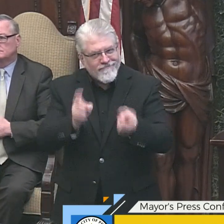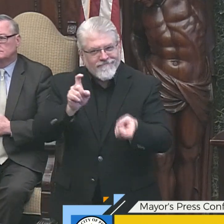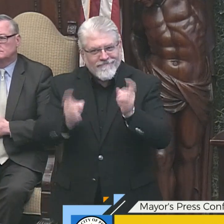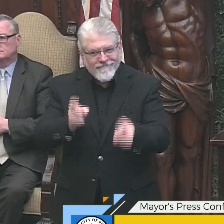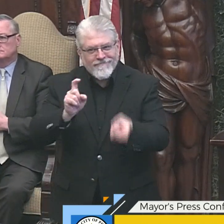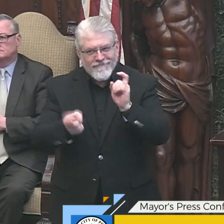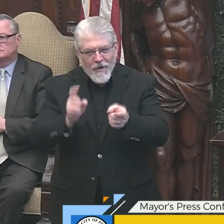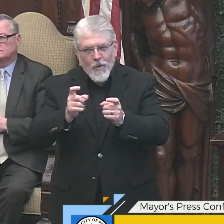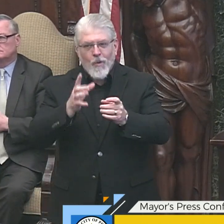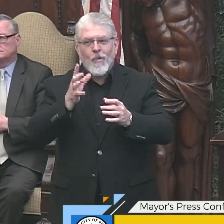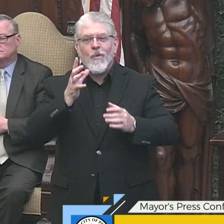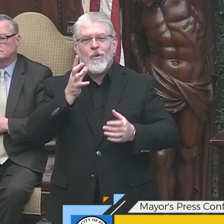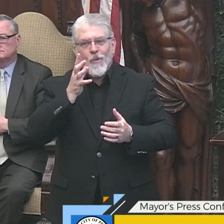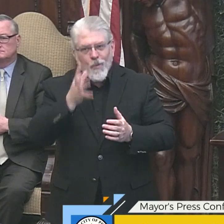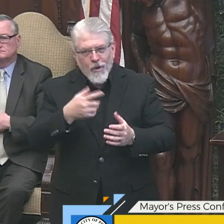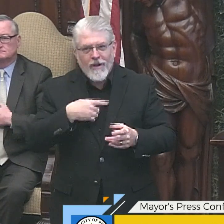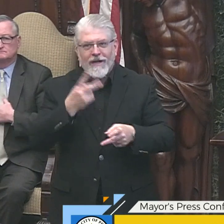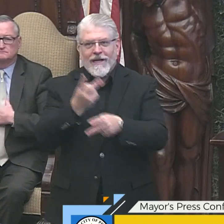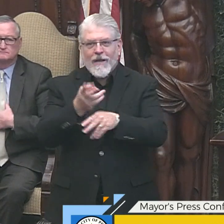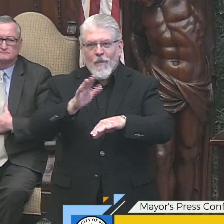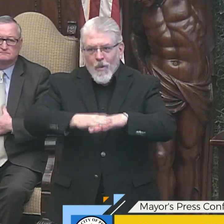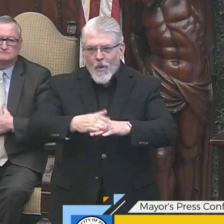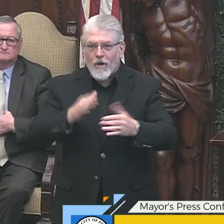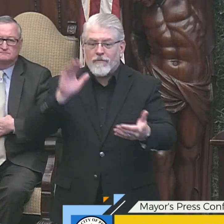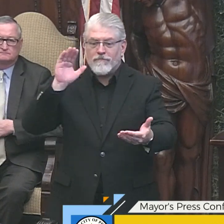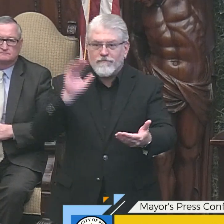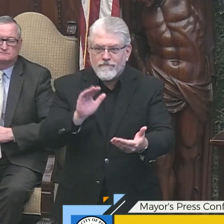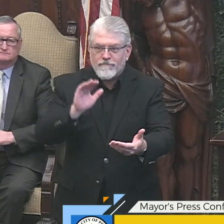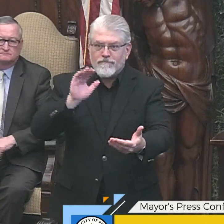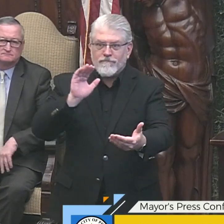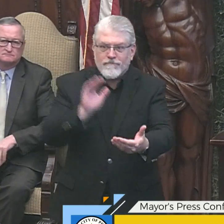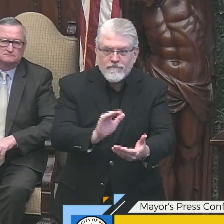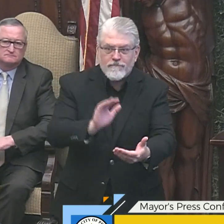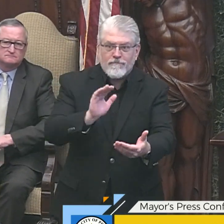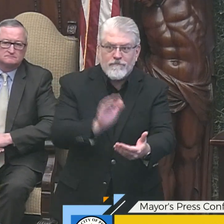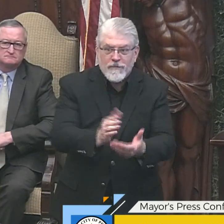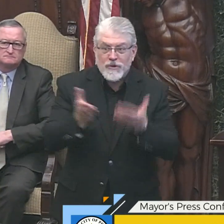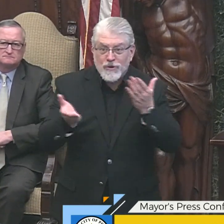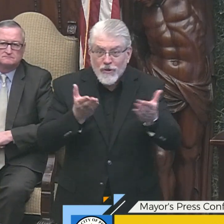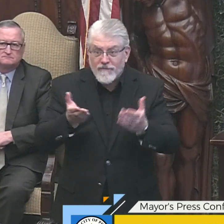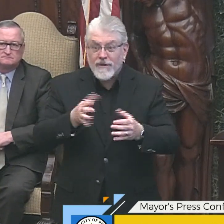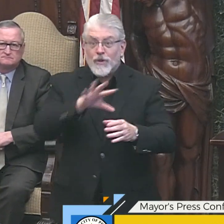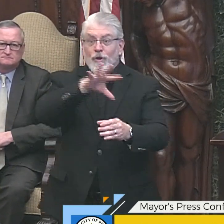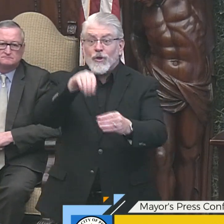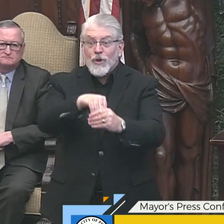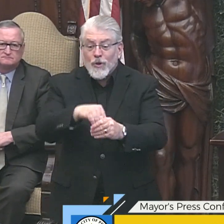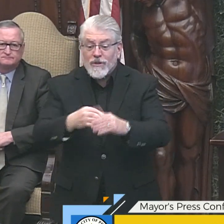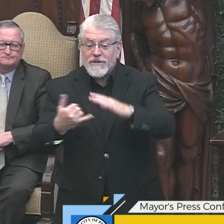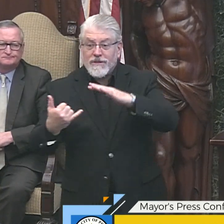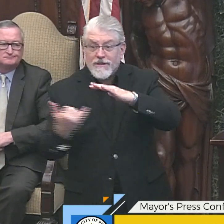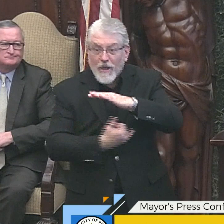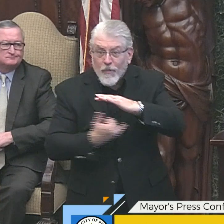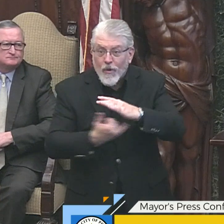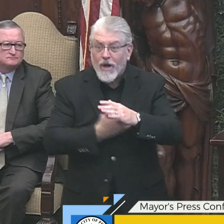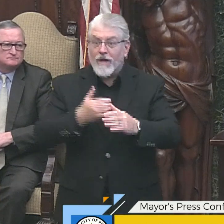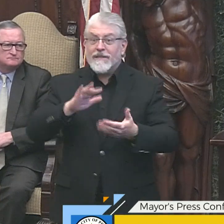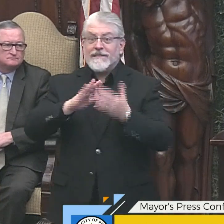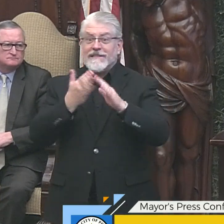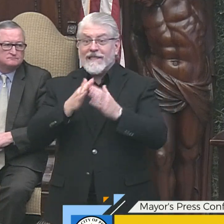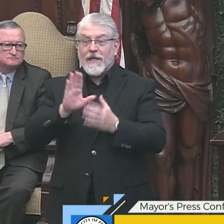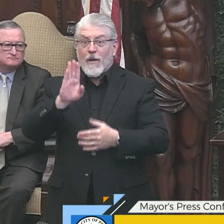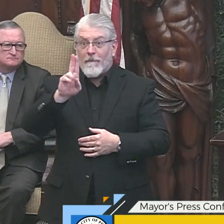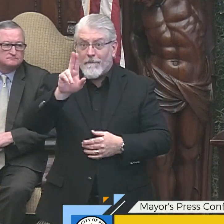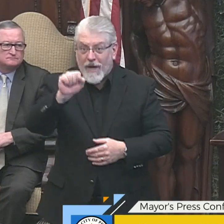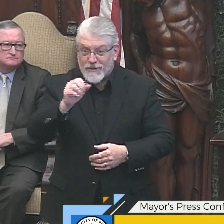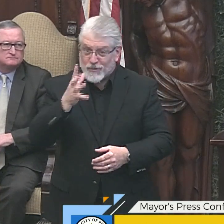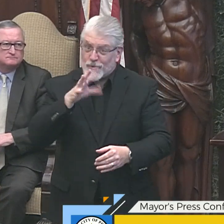board to include city bus and subway services as well. Our service planning and operations teams are working